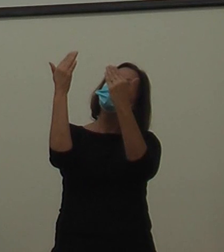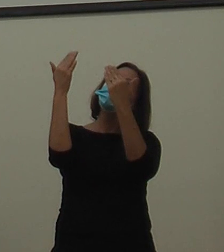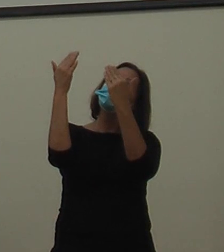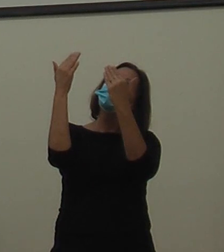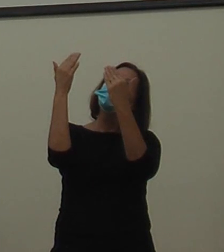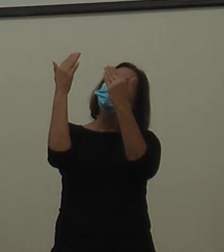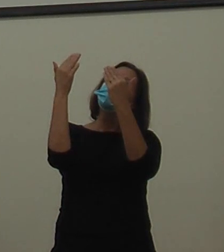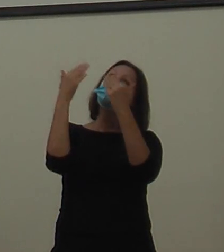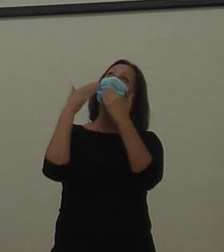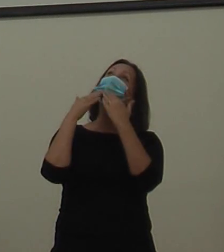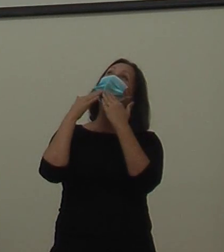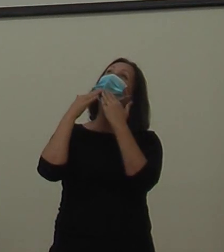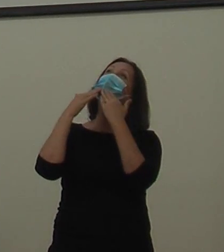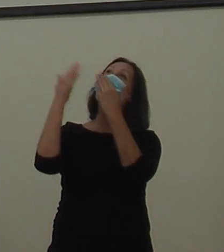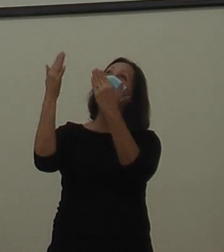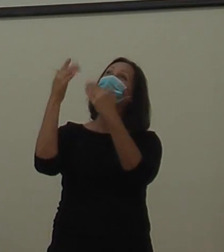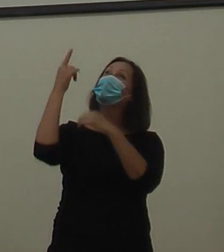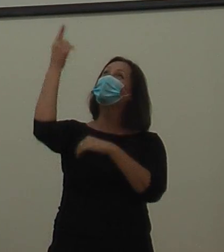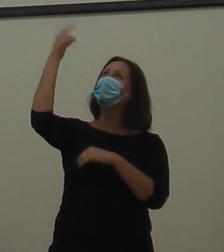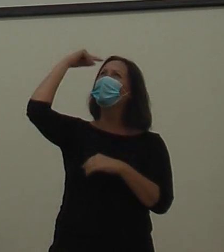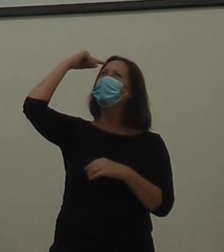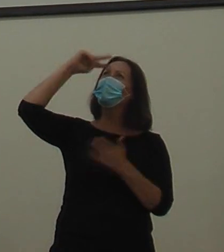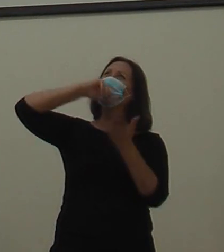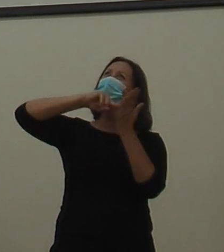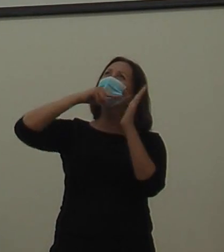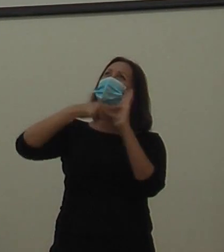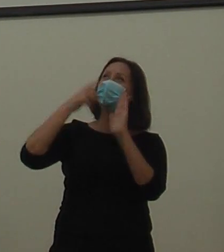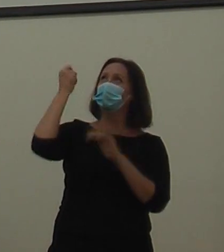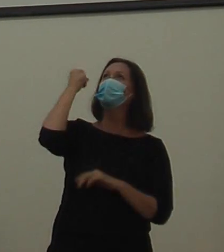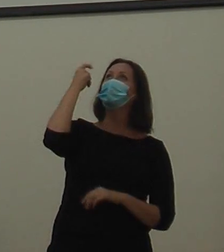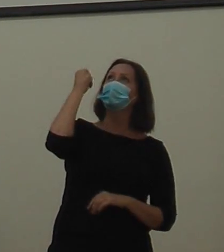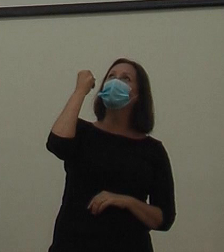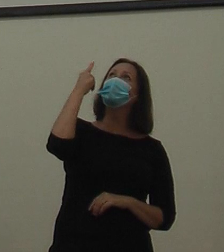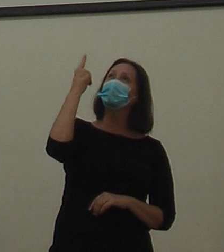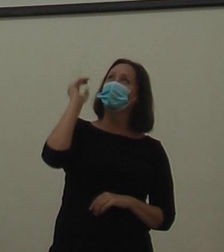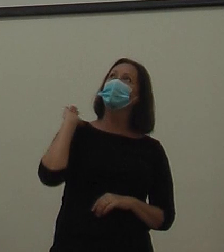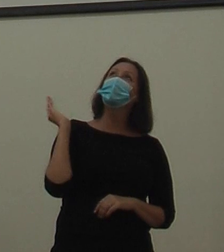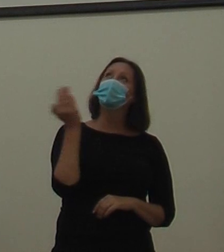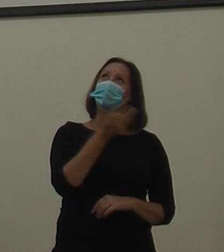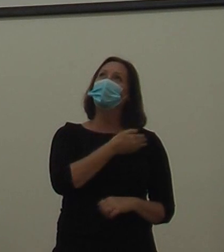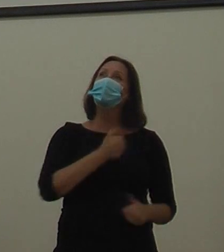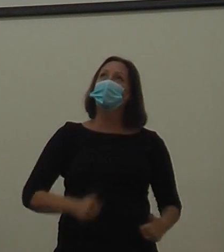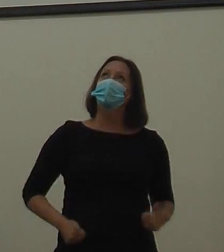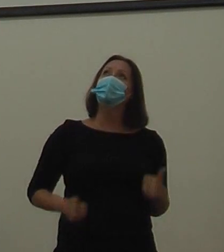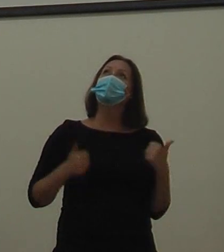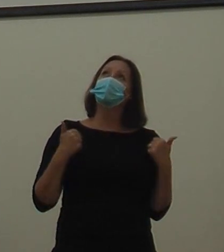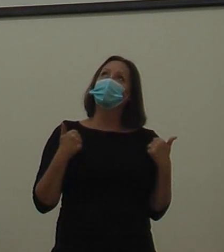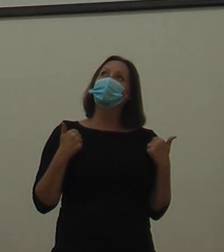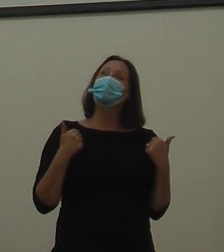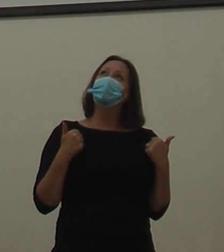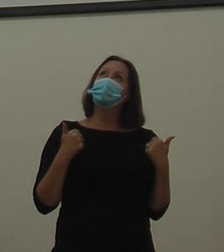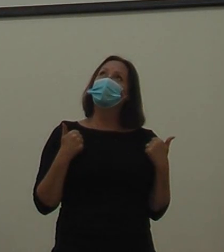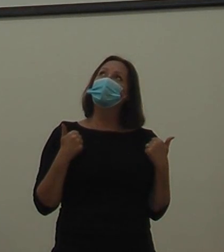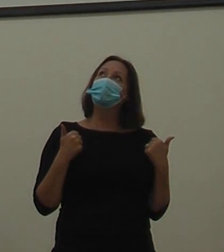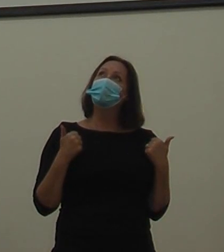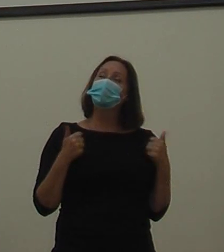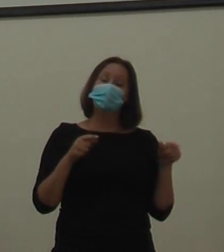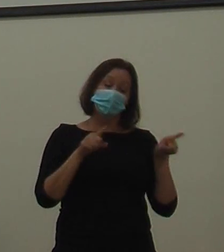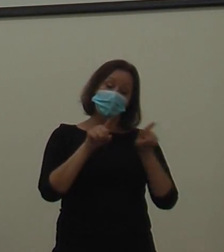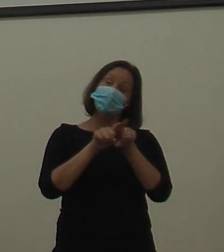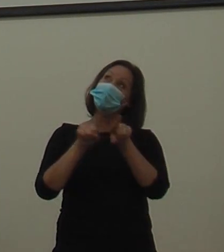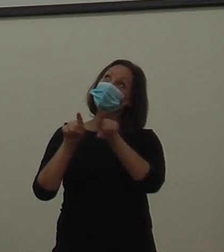understanding of your purpose in our lives. We also